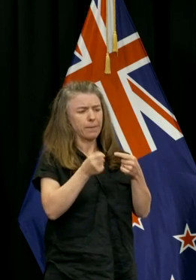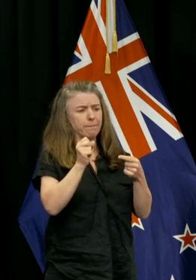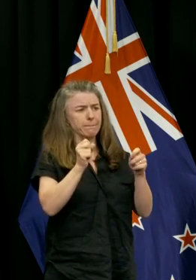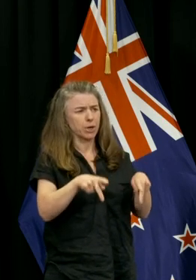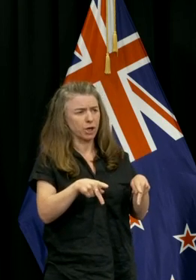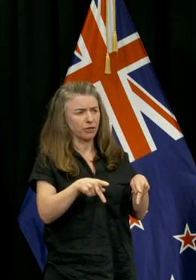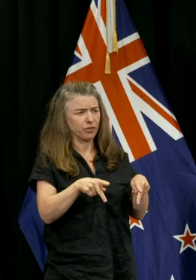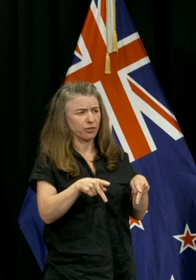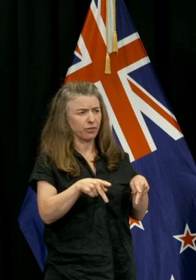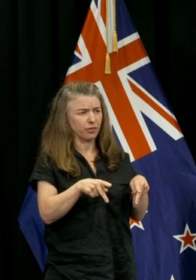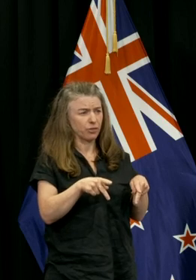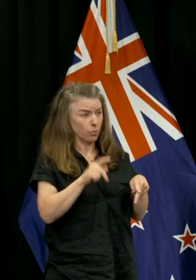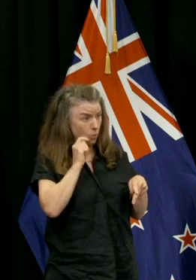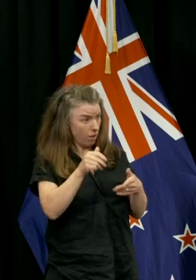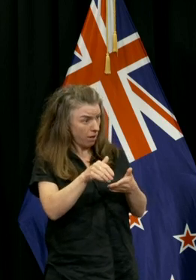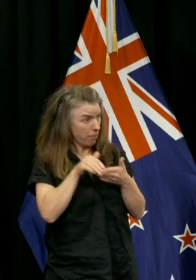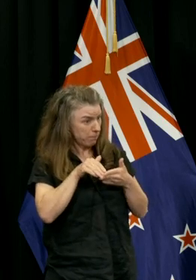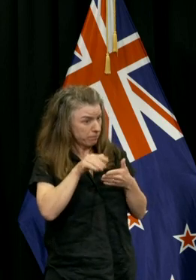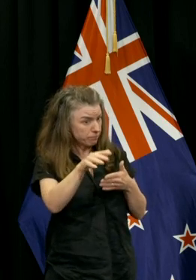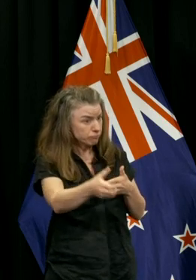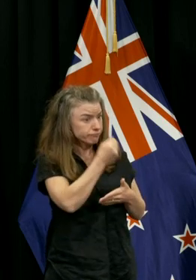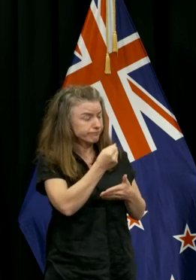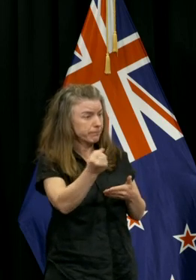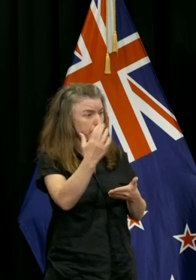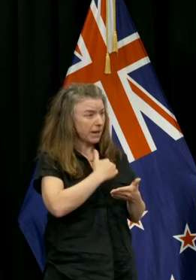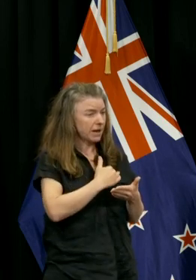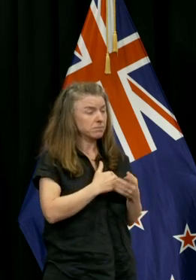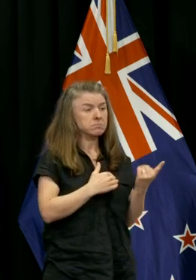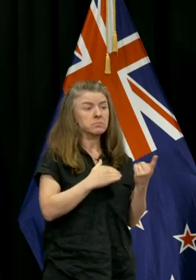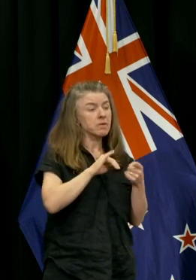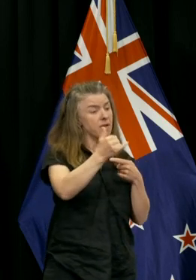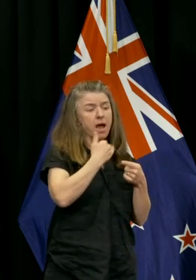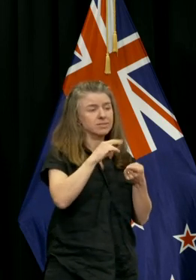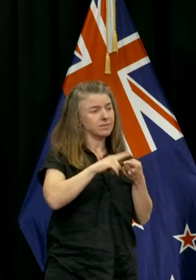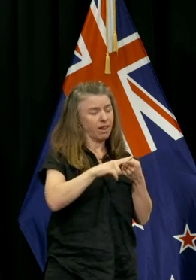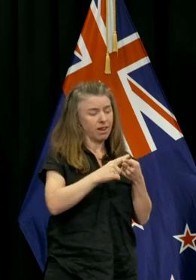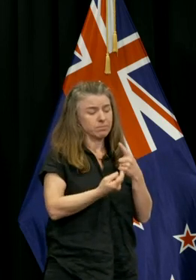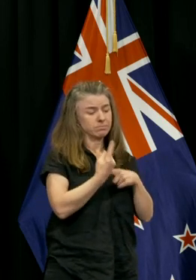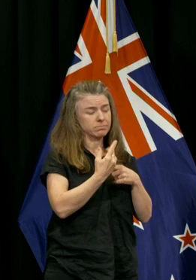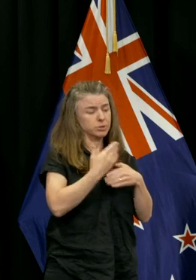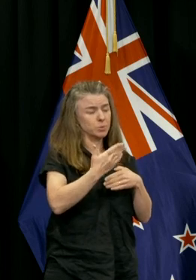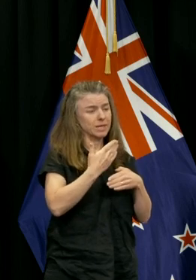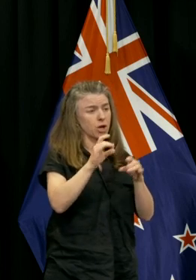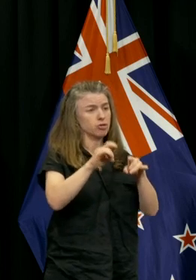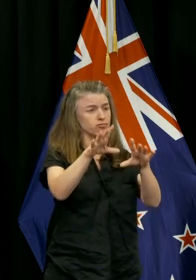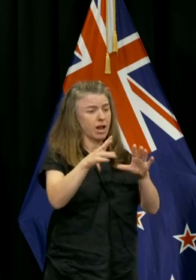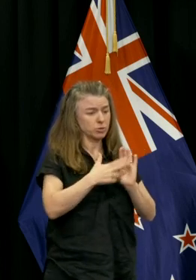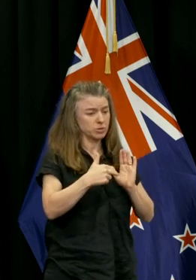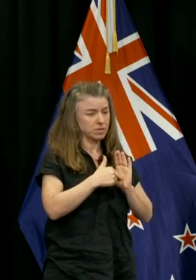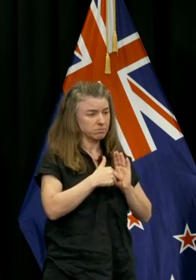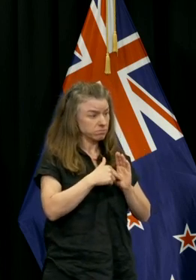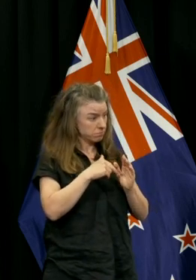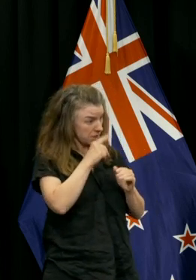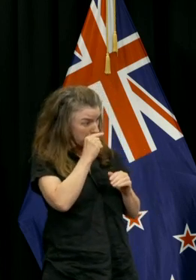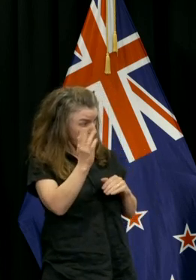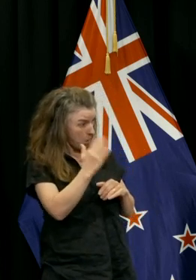flights operating out of Australia, so those routes are still open. Those people can get home? That would be my